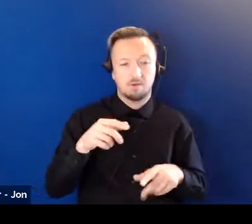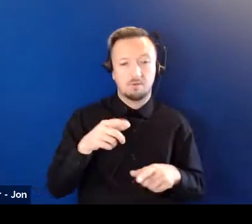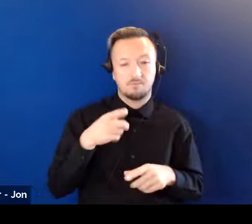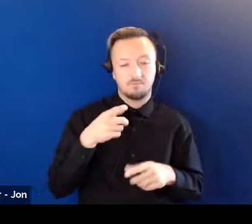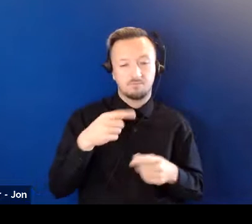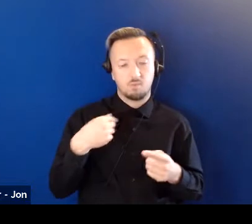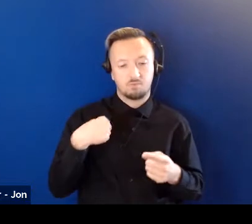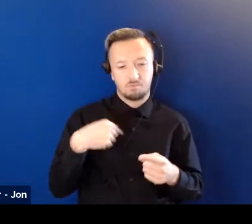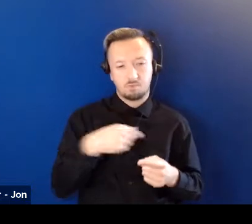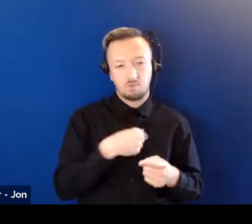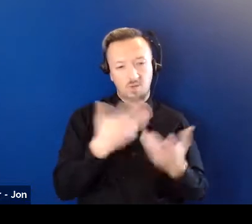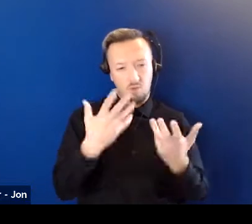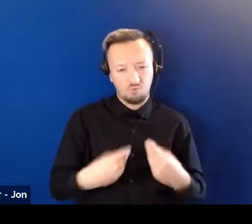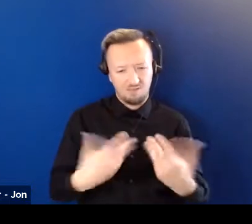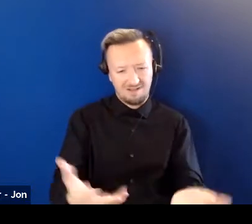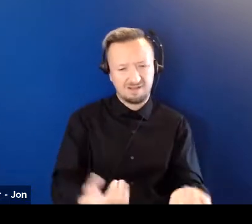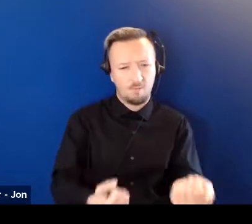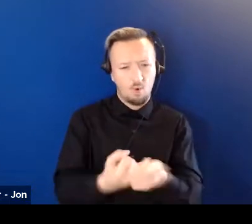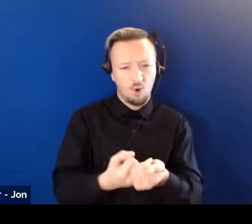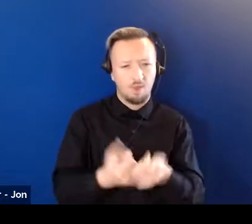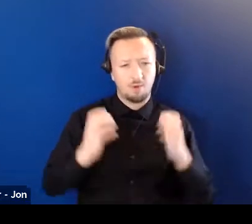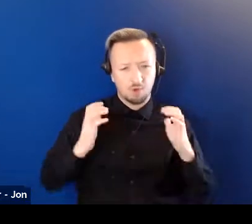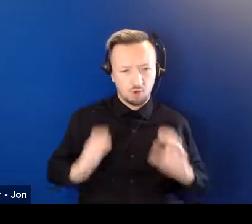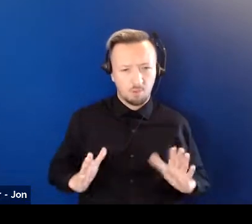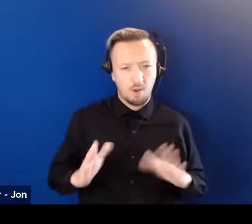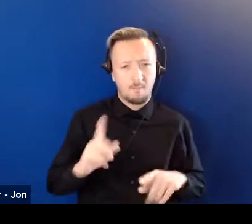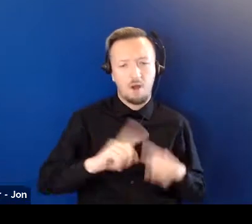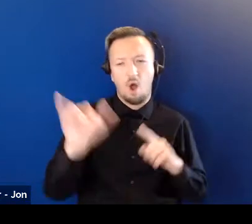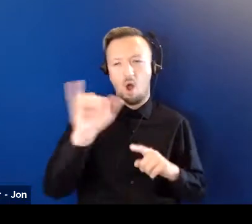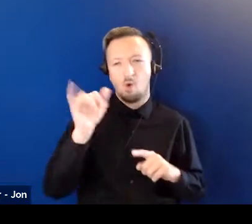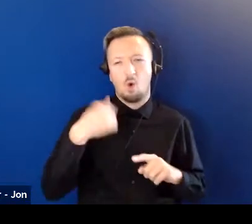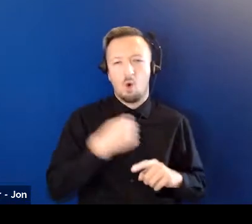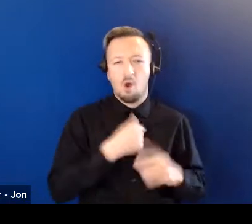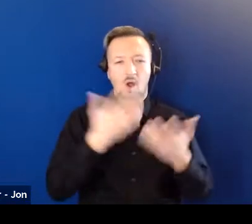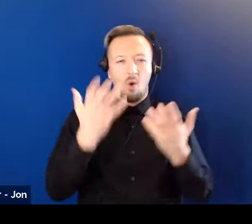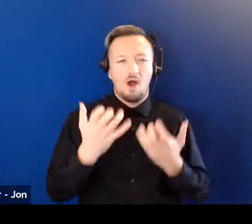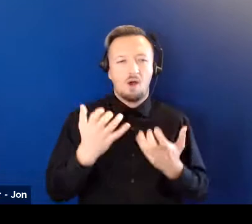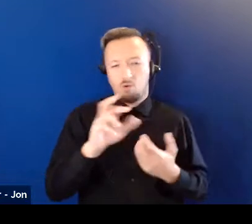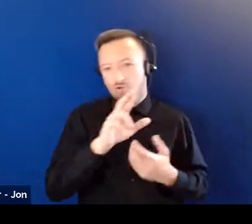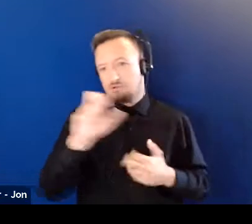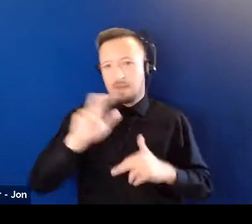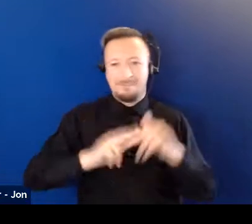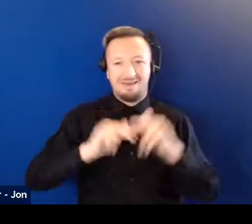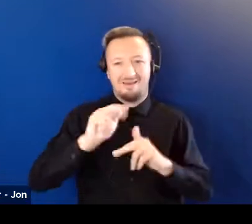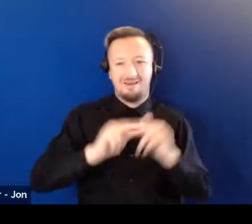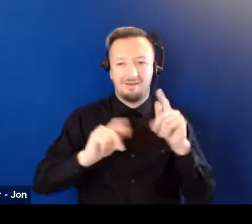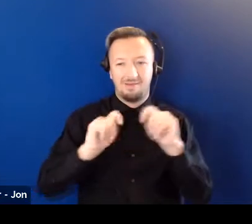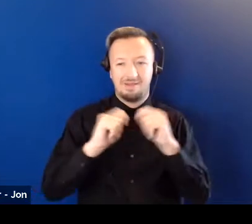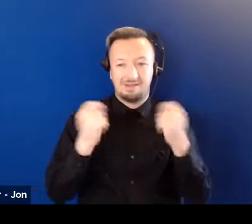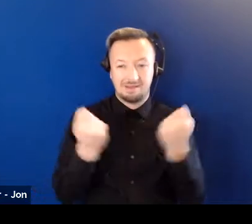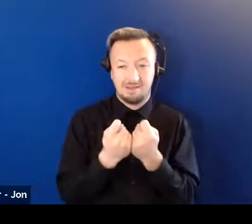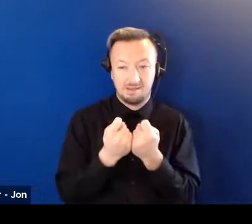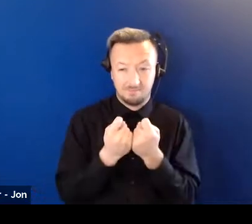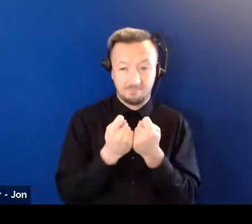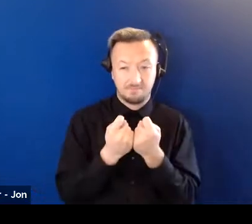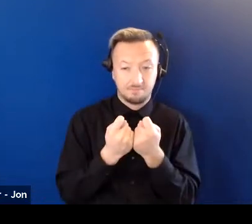our area, but secondly, as a really great way to rebuild the team that had been under some dire stress